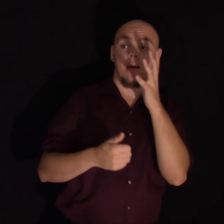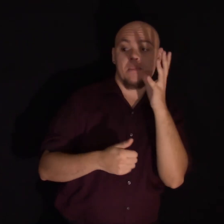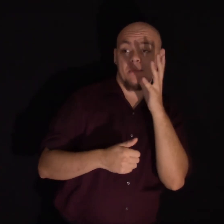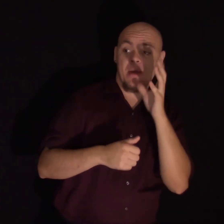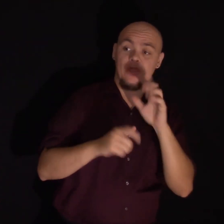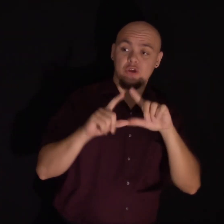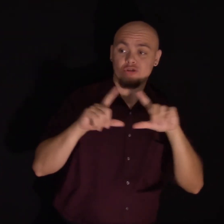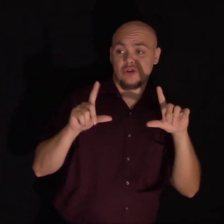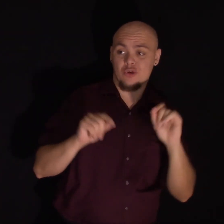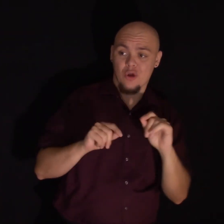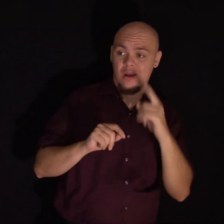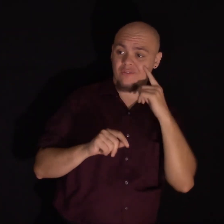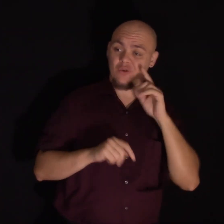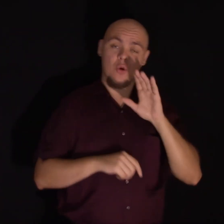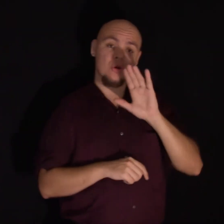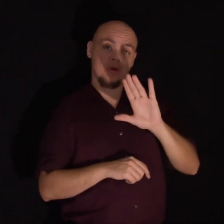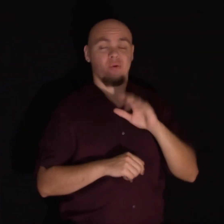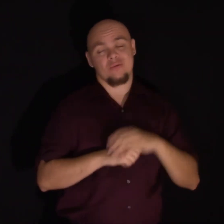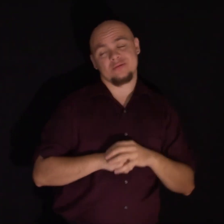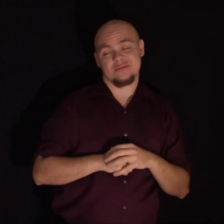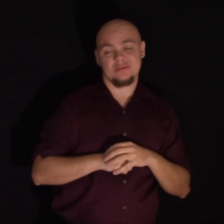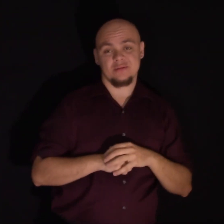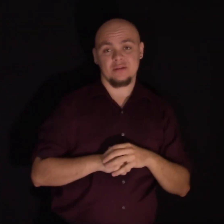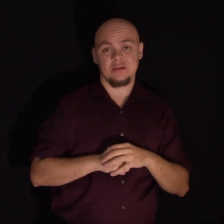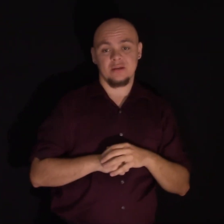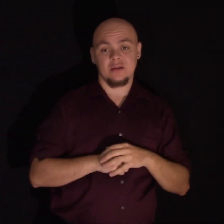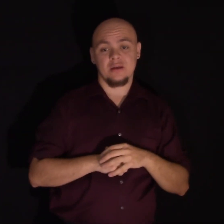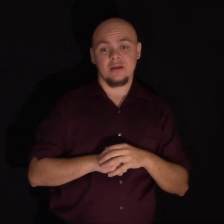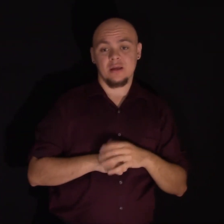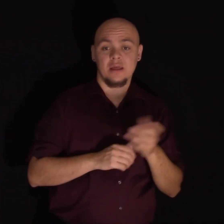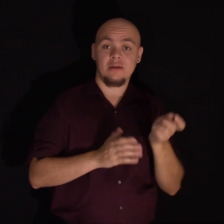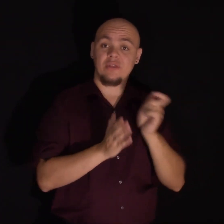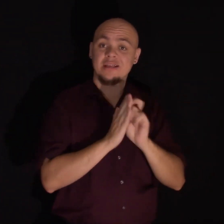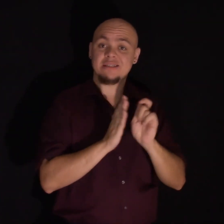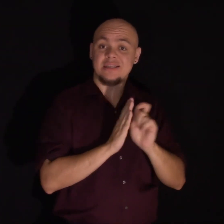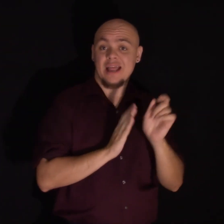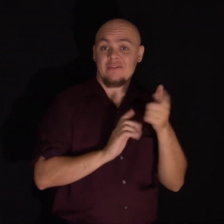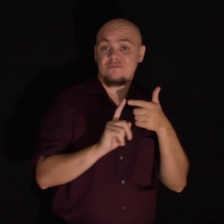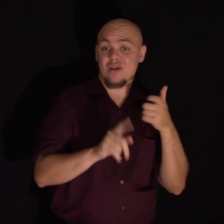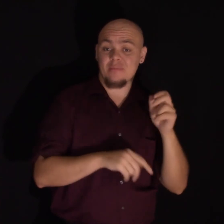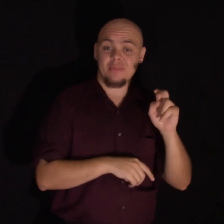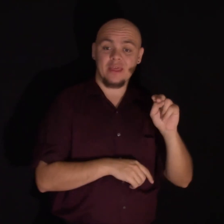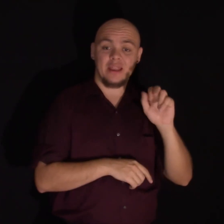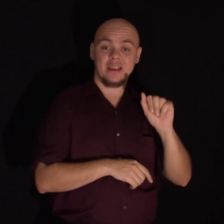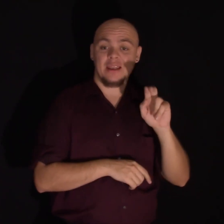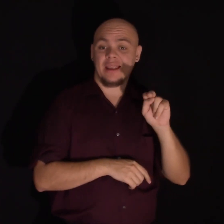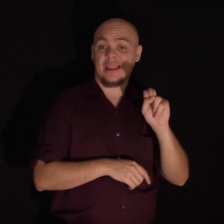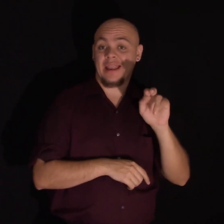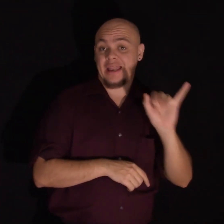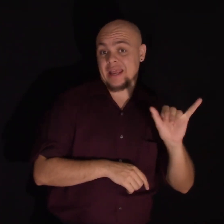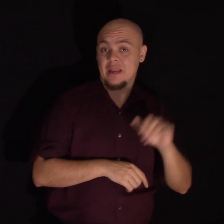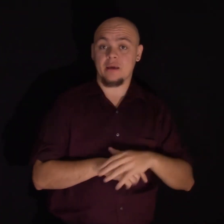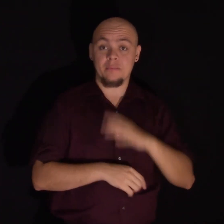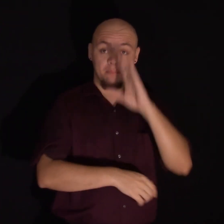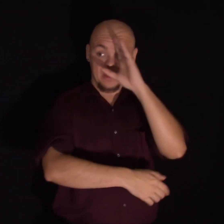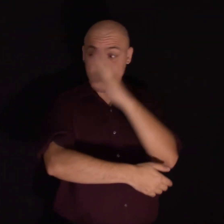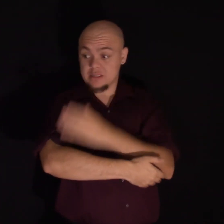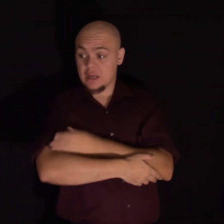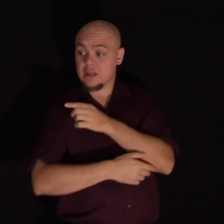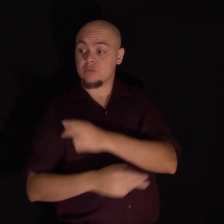behalf. Would it be more intimate if they signed it from the nanny? Was my son calling